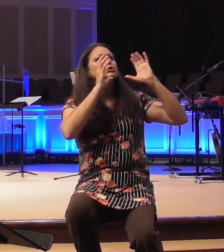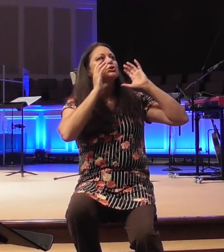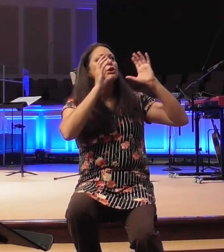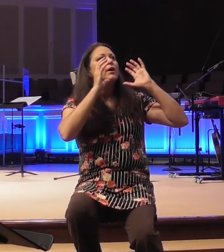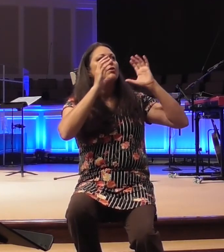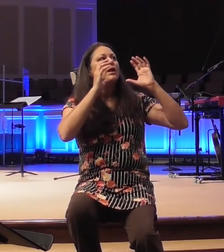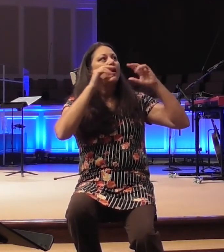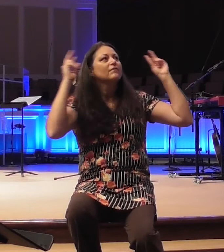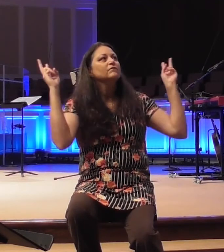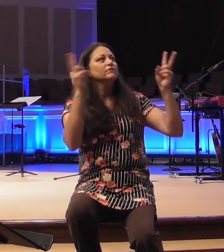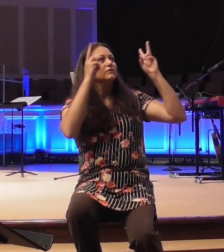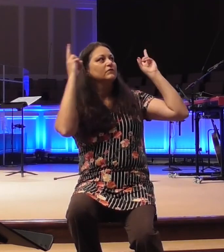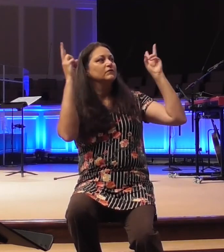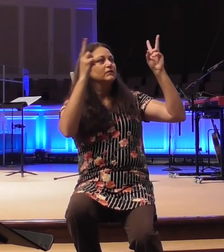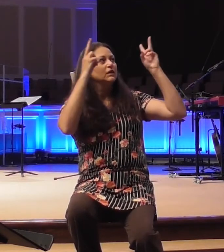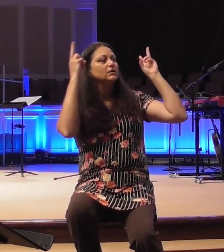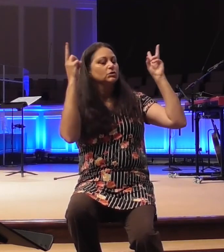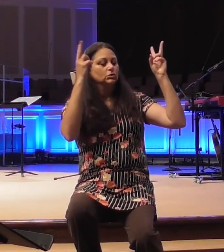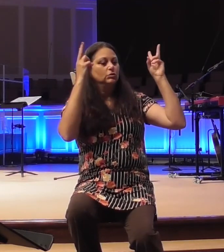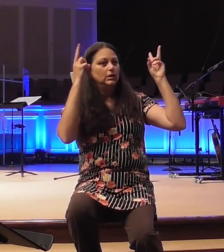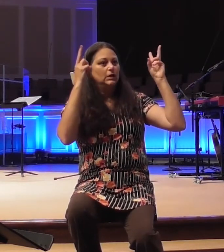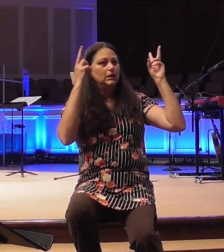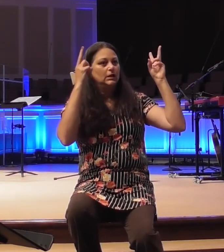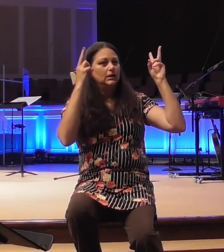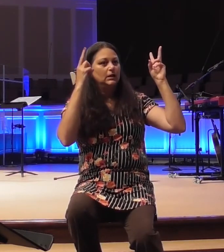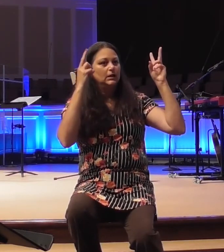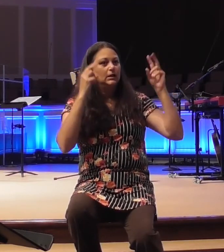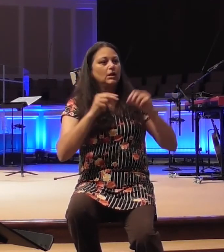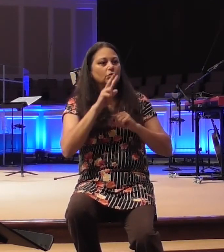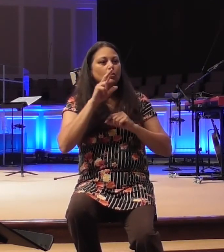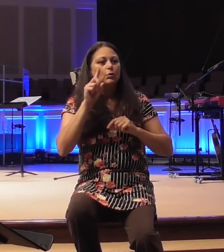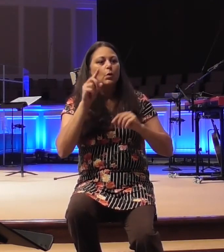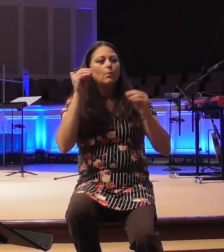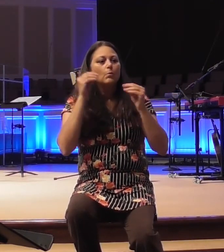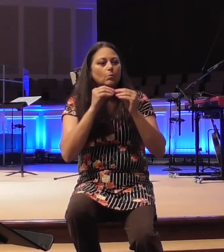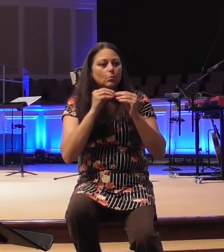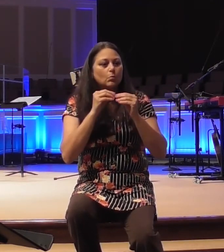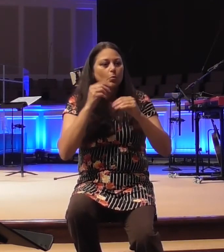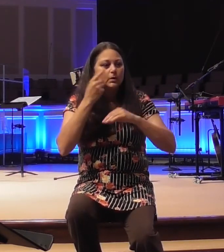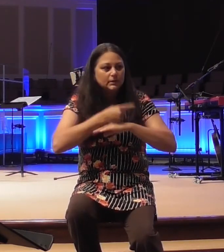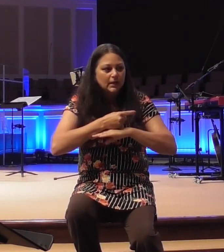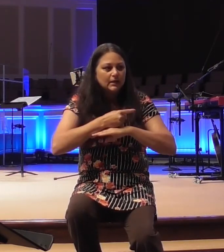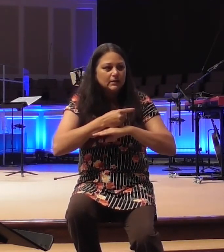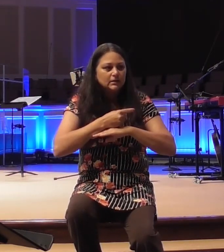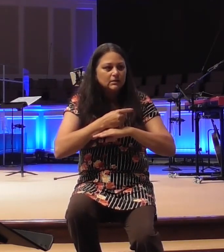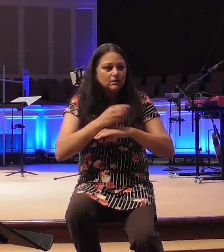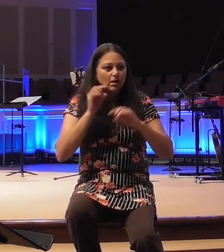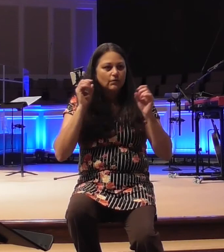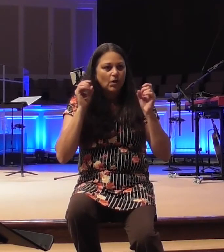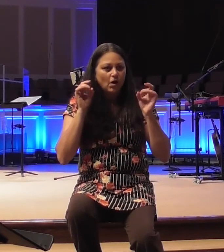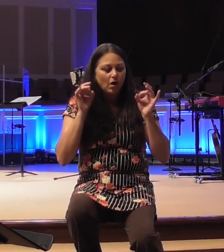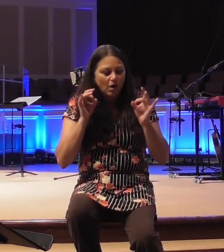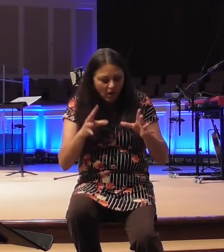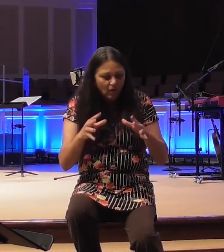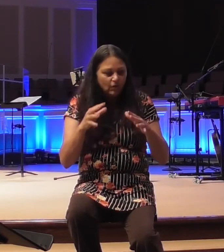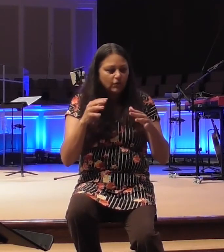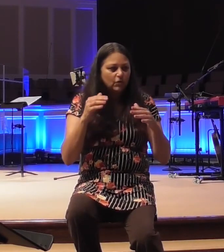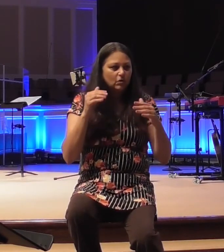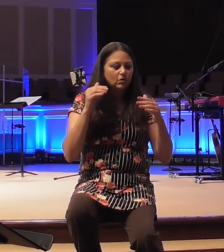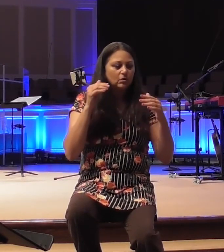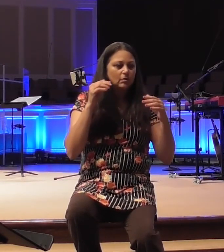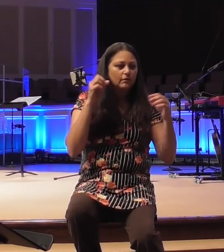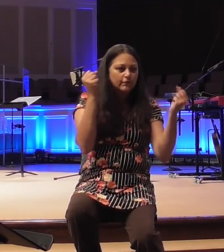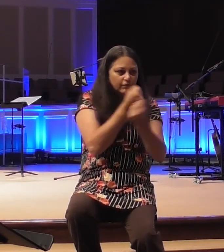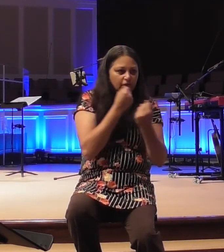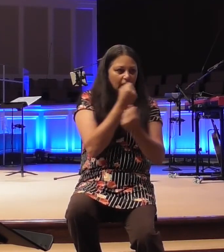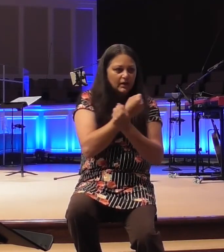31 more days of the most brutal fighting of the war before the hope of that flag raised on the 23rd